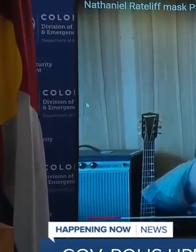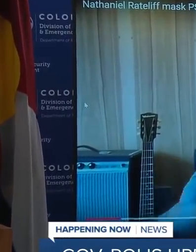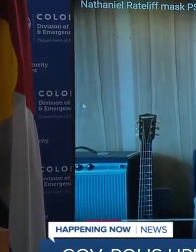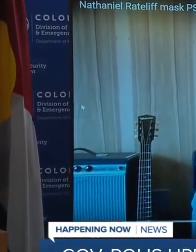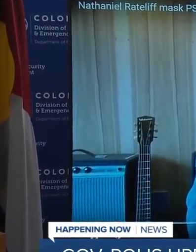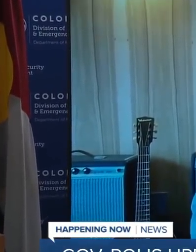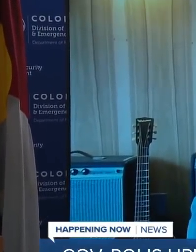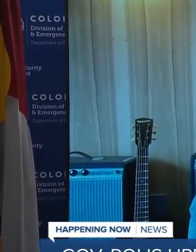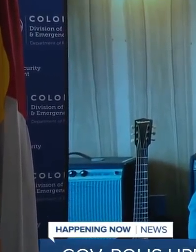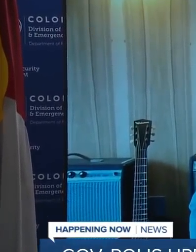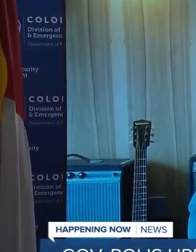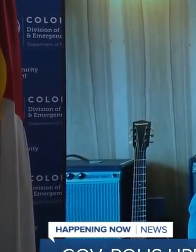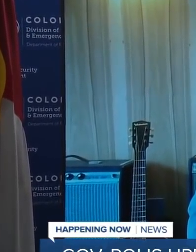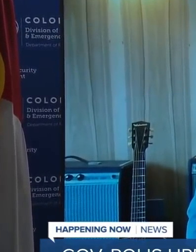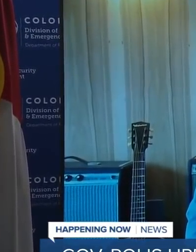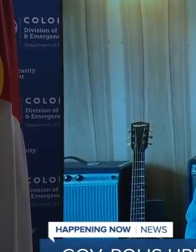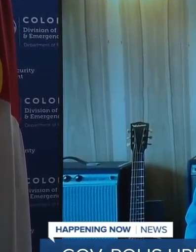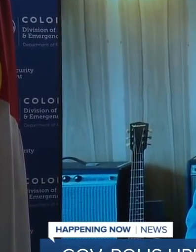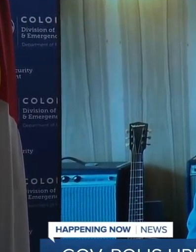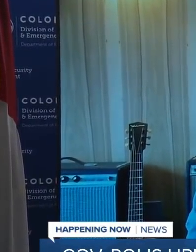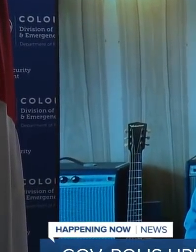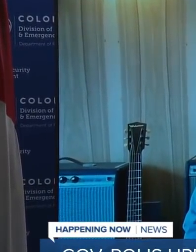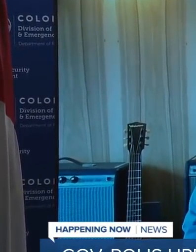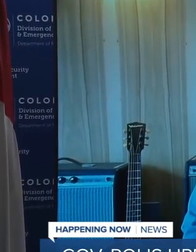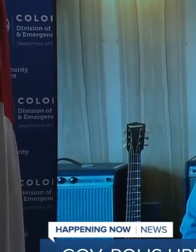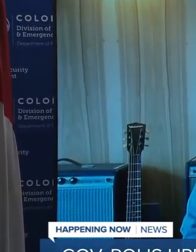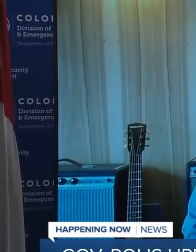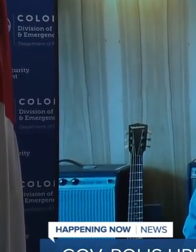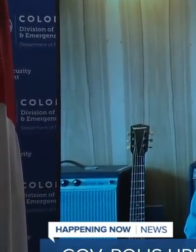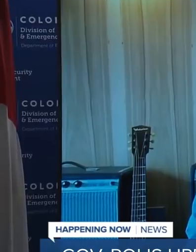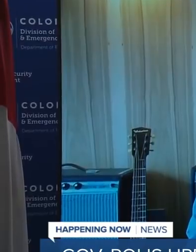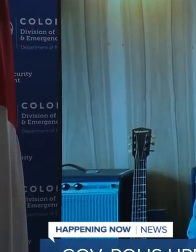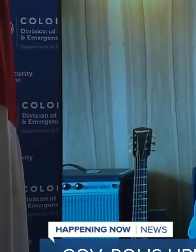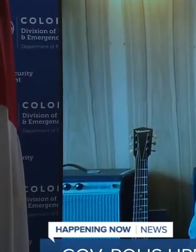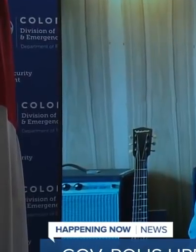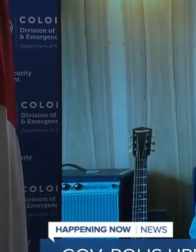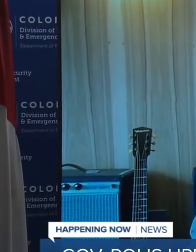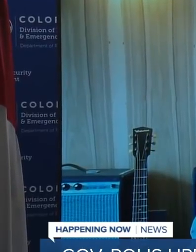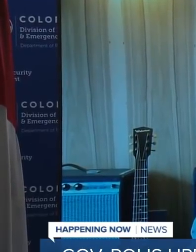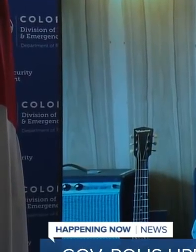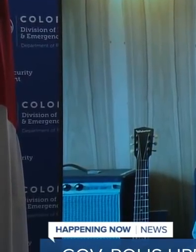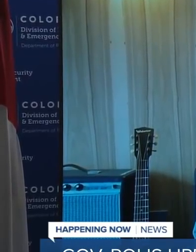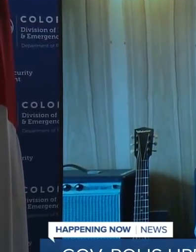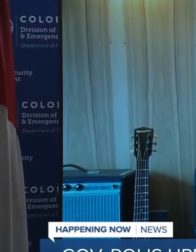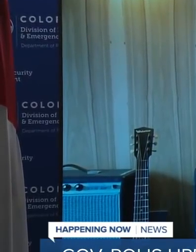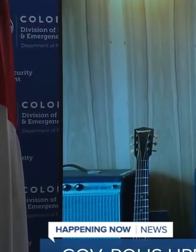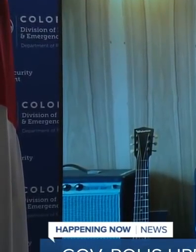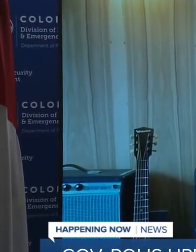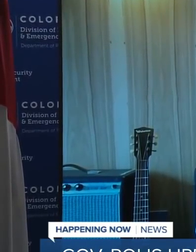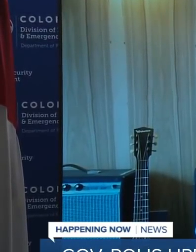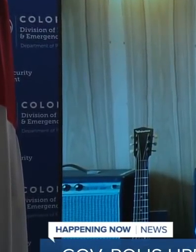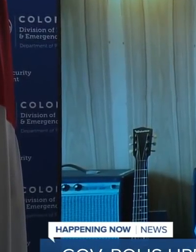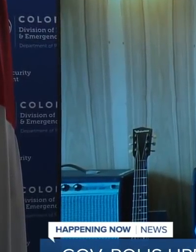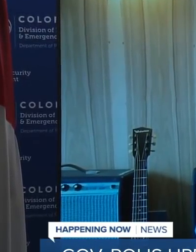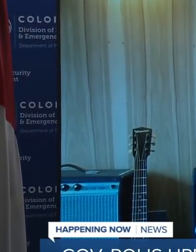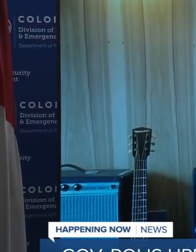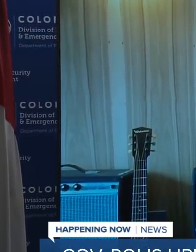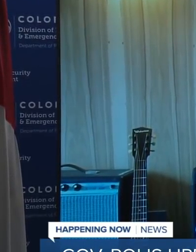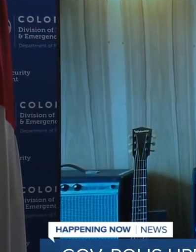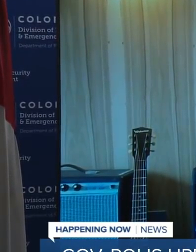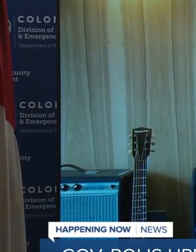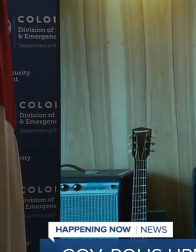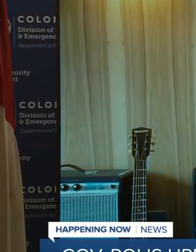Ratliff, and I'm here to let you know that there's a right mask for the right job. Those providing medical care need to have access